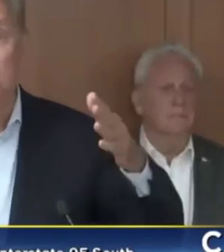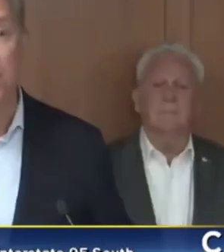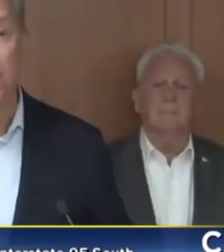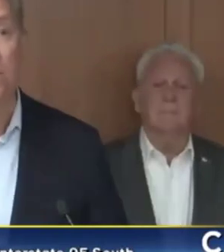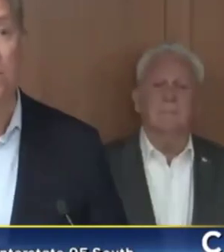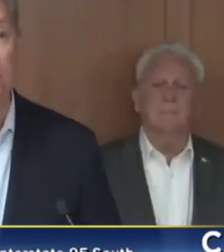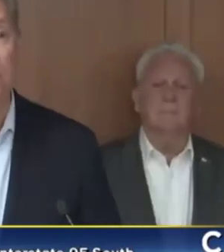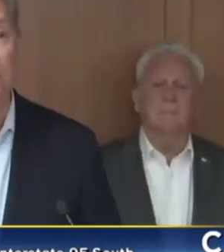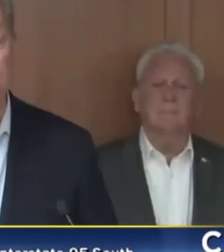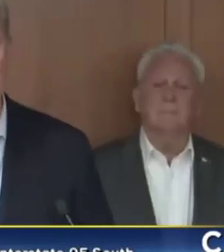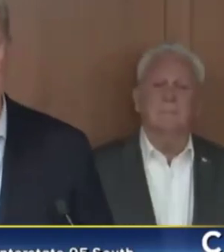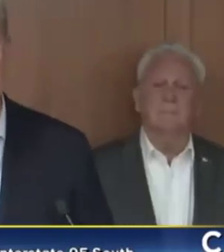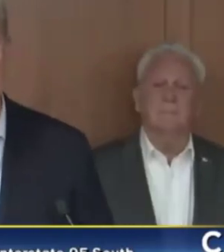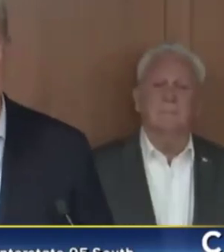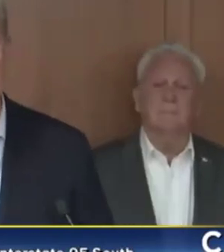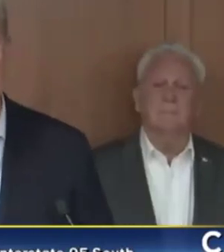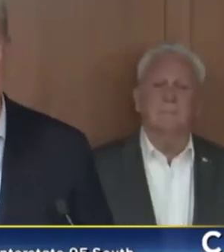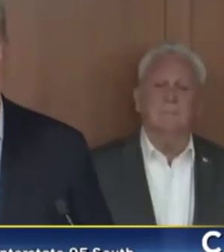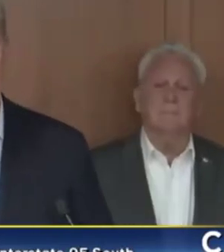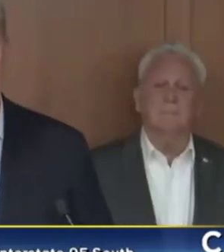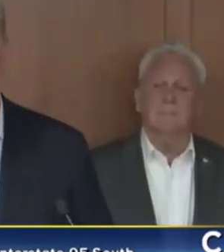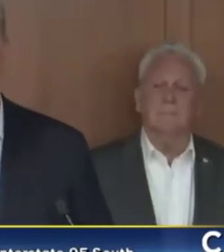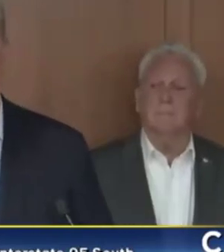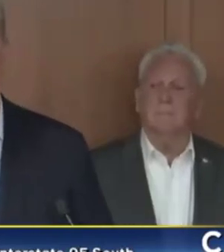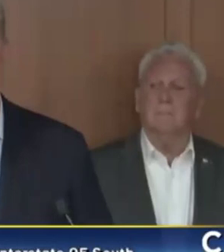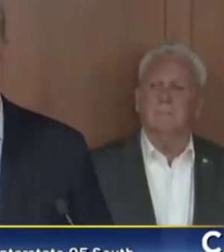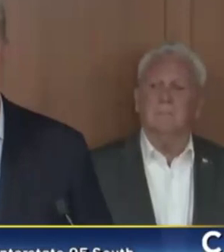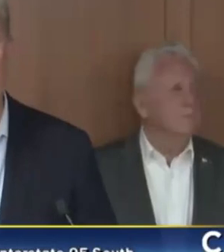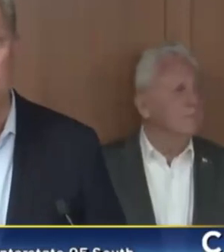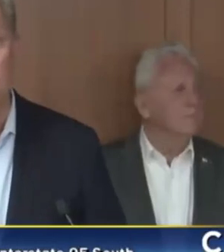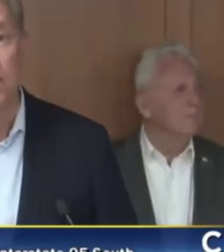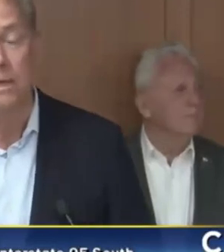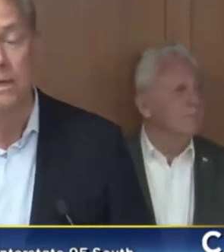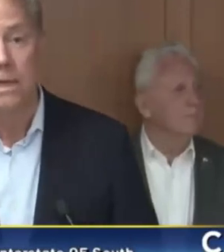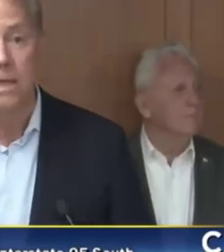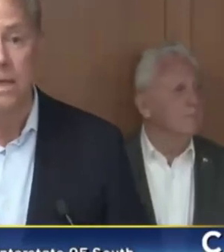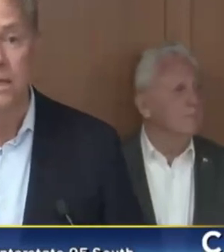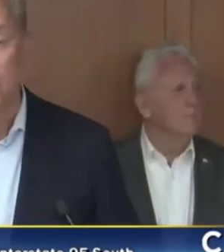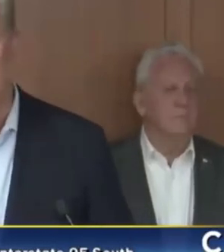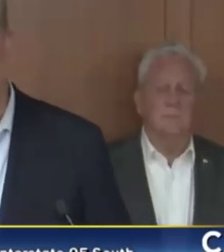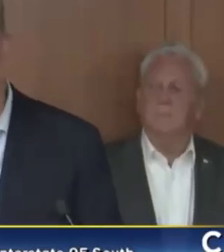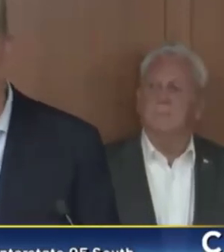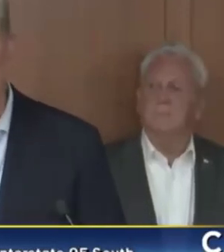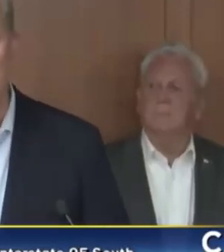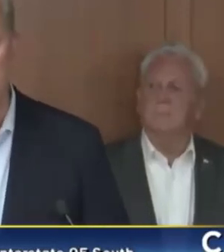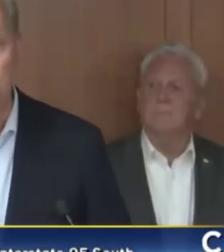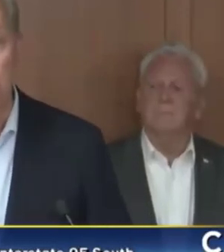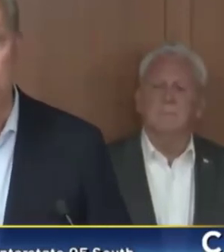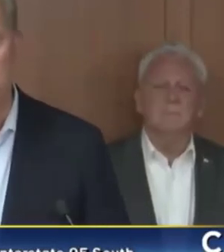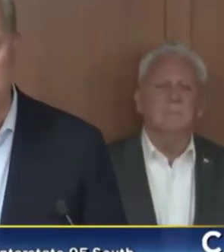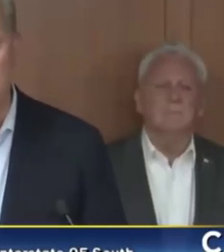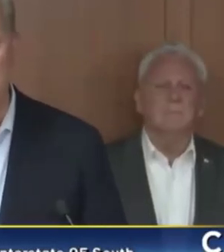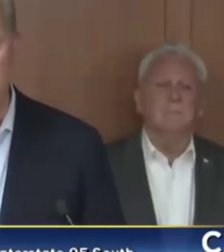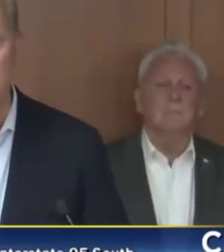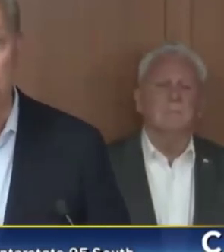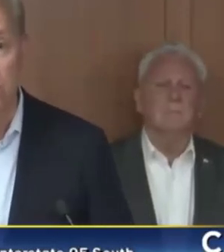come lift that bridge out. That could probably take 24 hours or a little longer than that. Then they're going to have to take a second look at